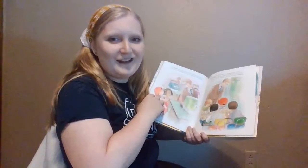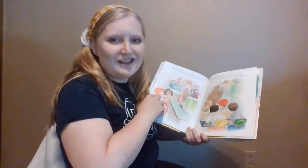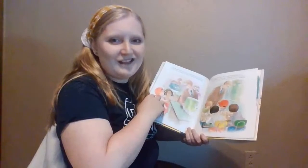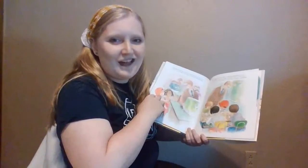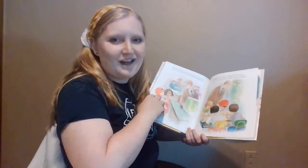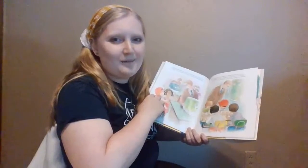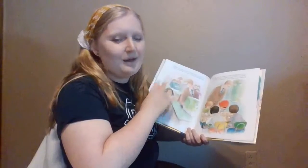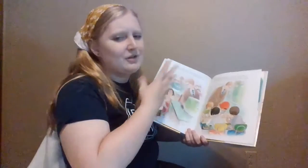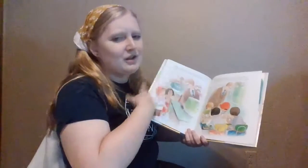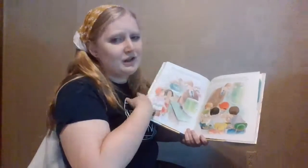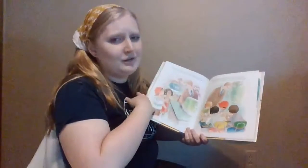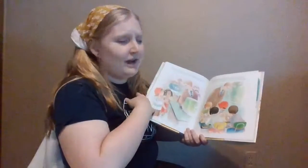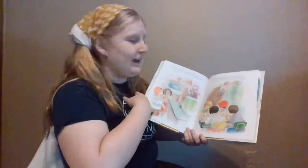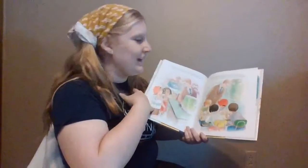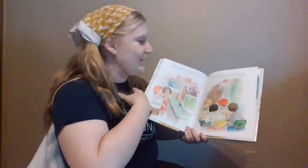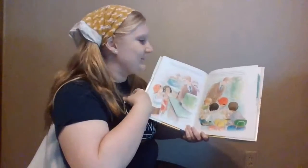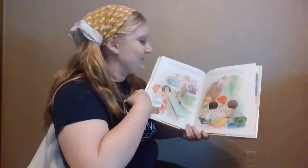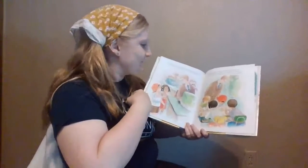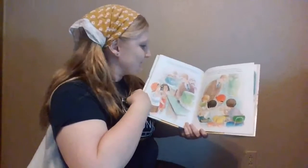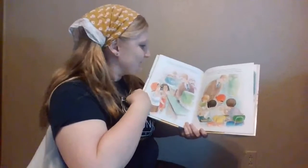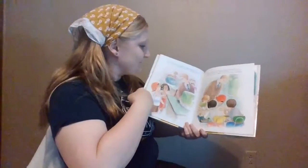Great job. I'm sure you got it.